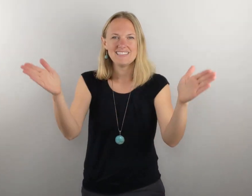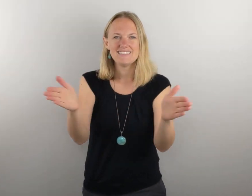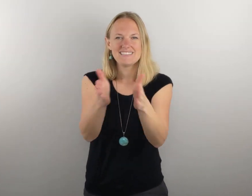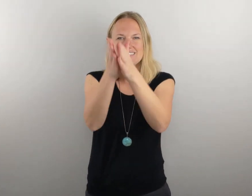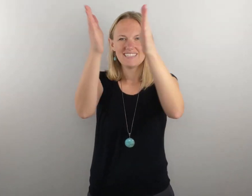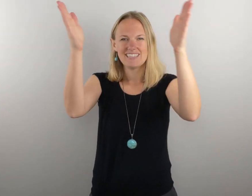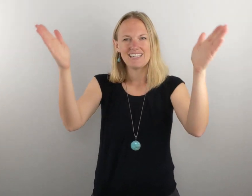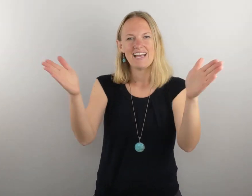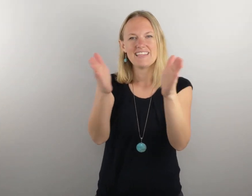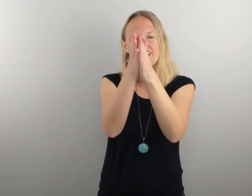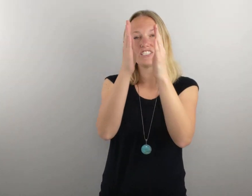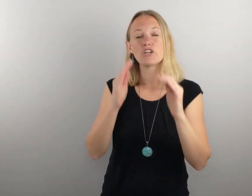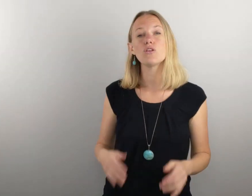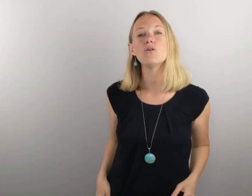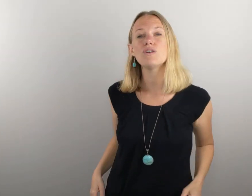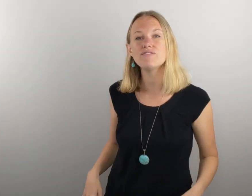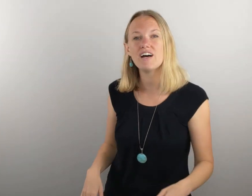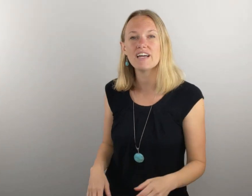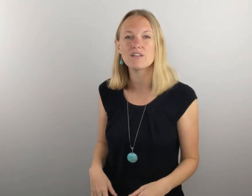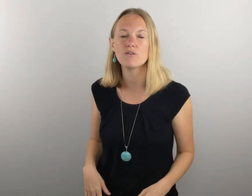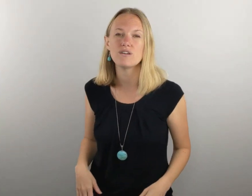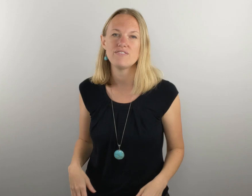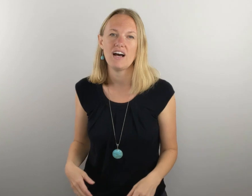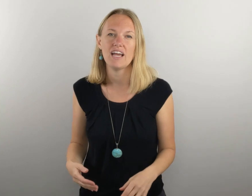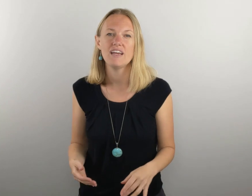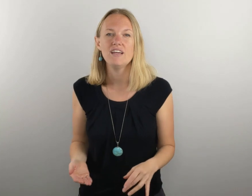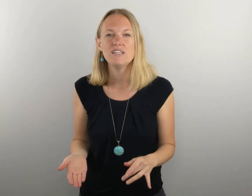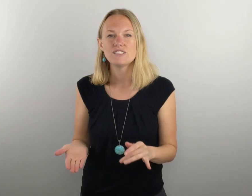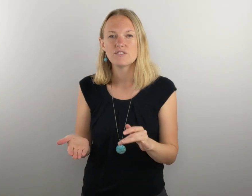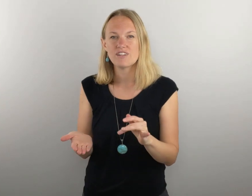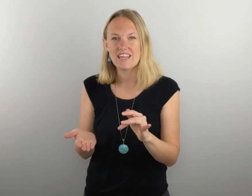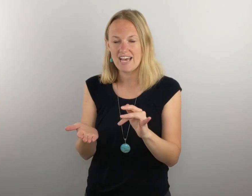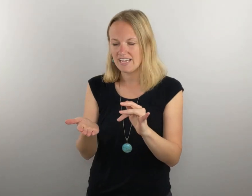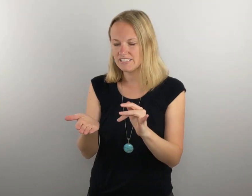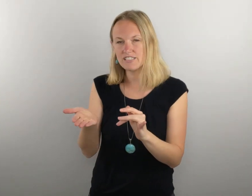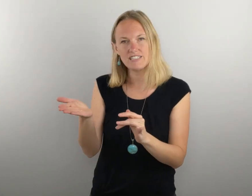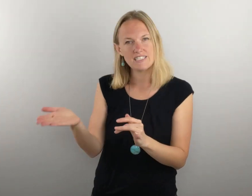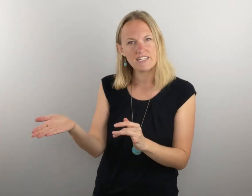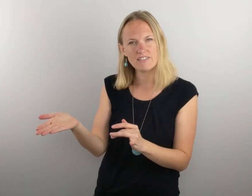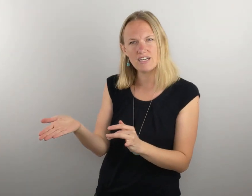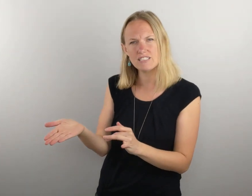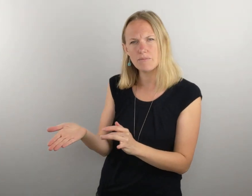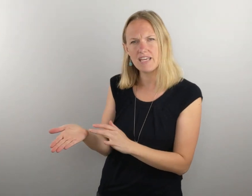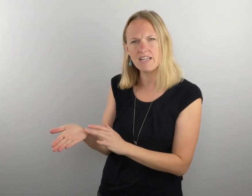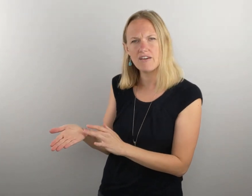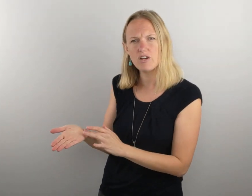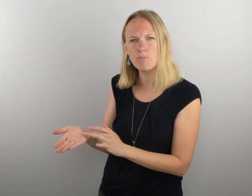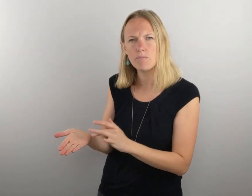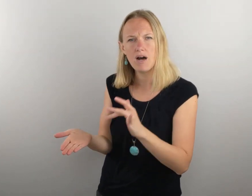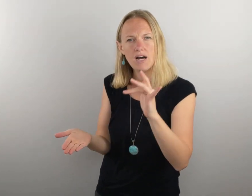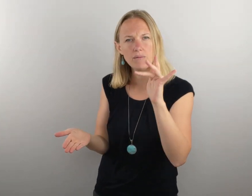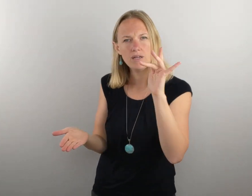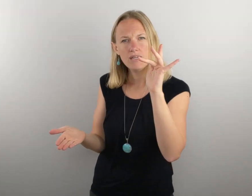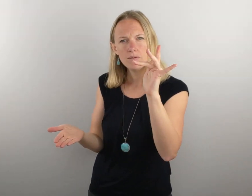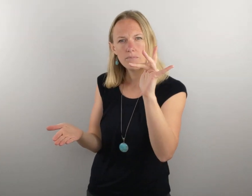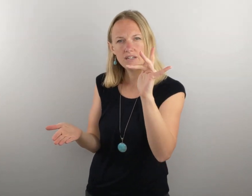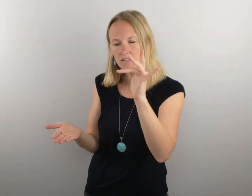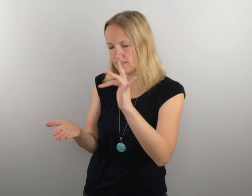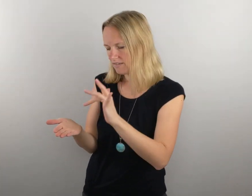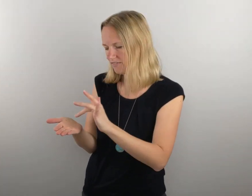praise. And then to glorify, glorify. So for that, you're going to take your non-dominant hand, have an open palm, middle